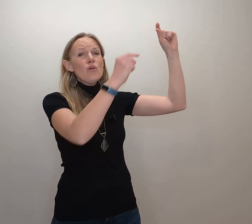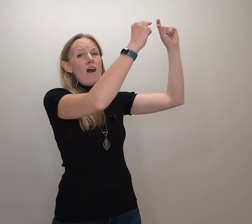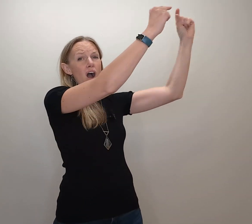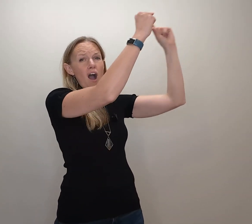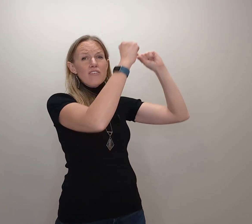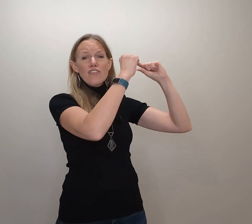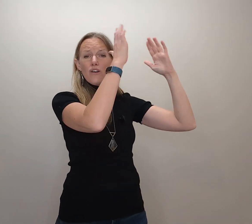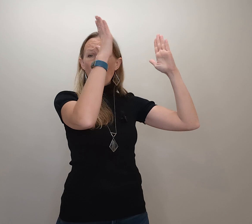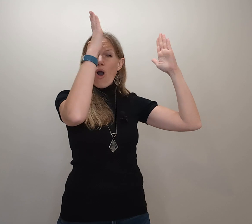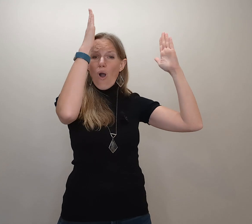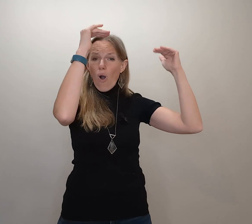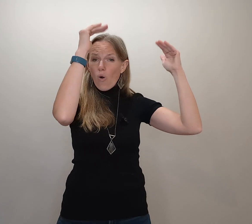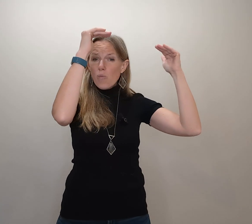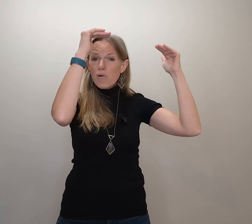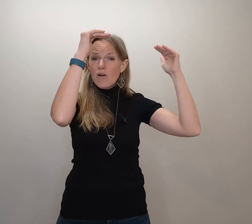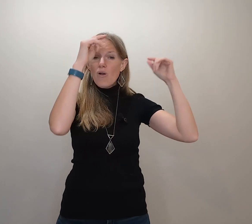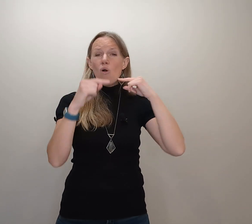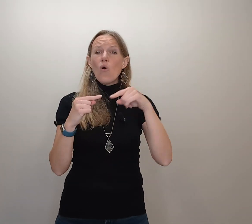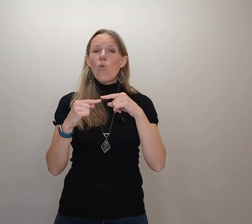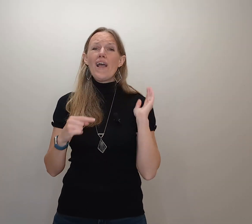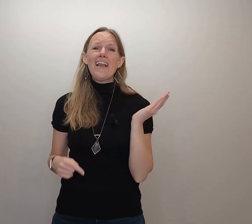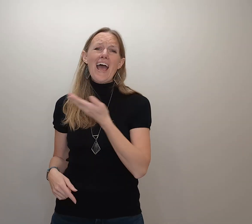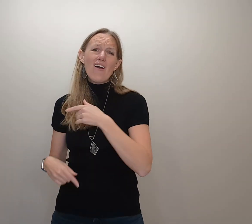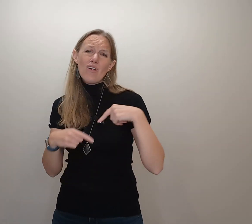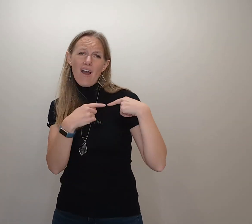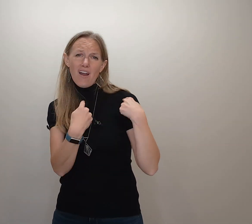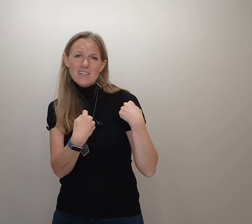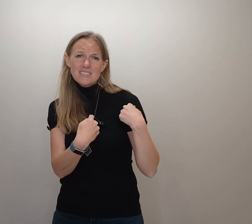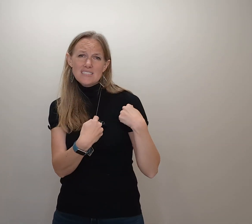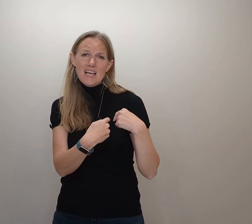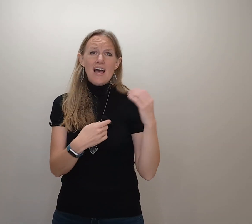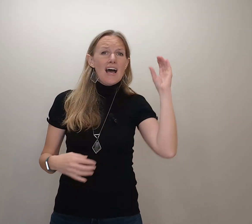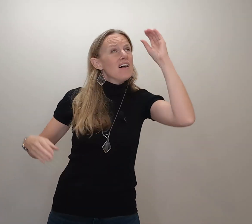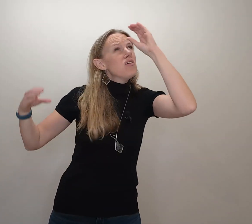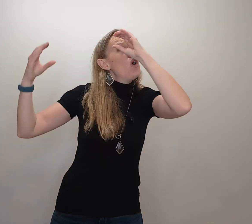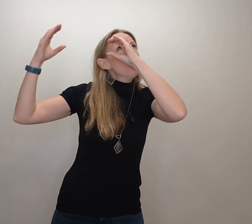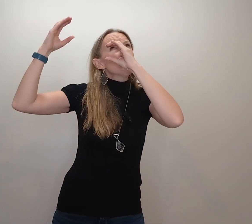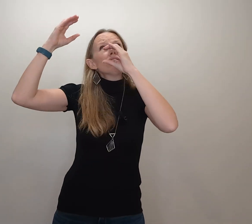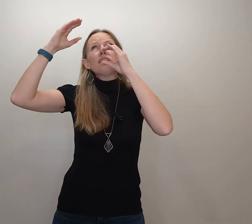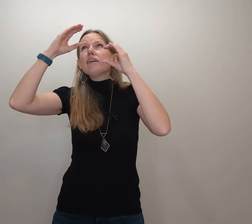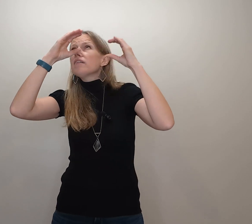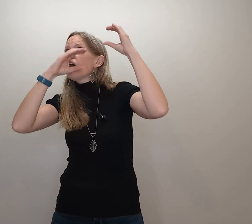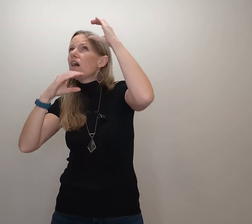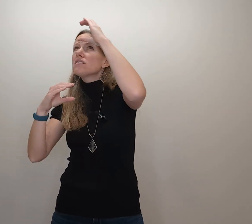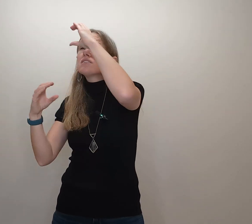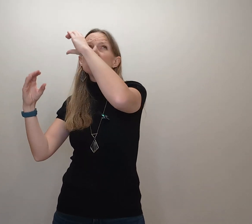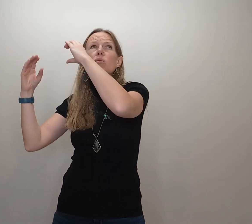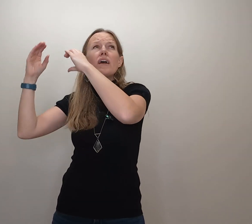You offer hope when our hearts have hopelessly lost the